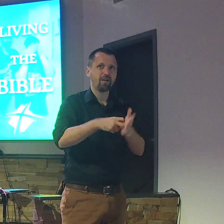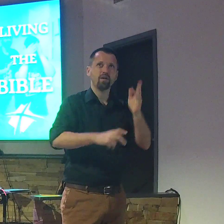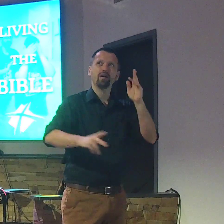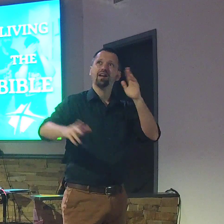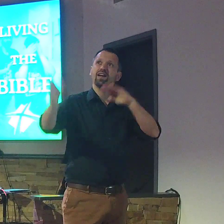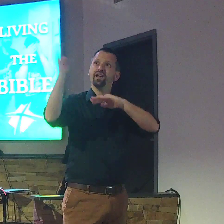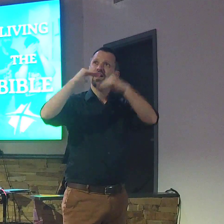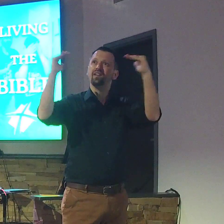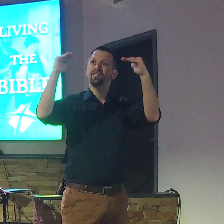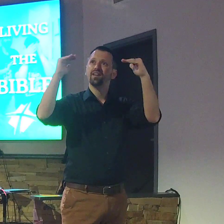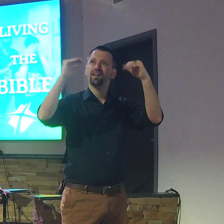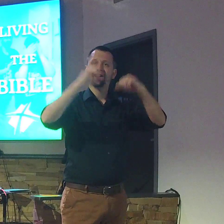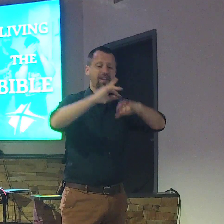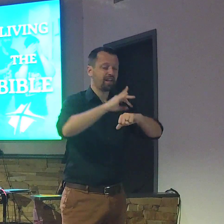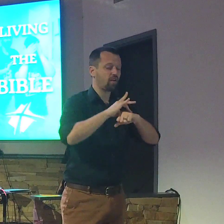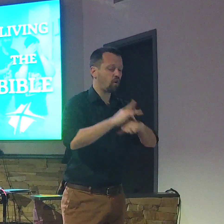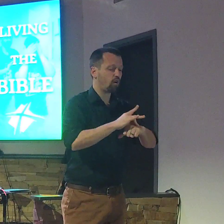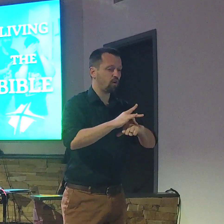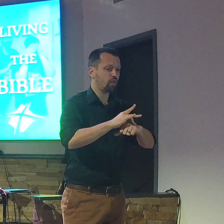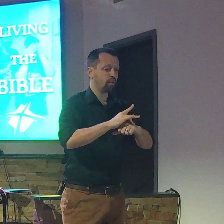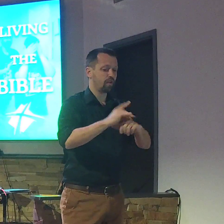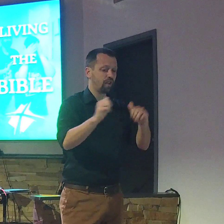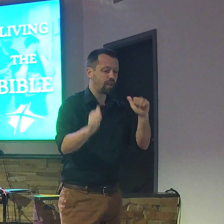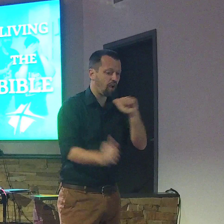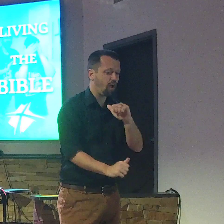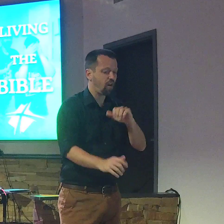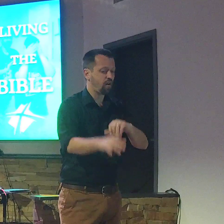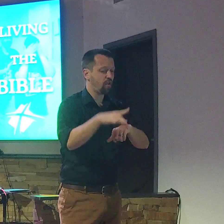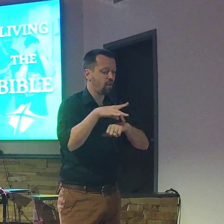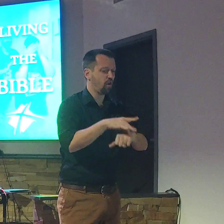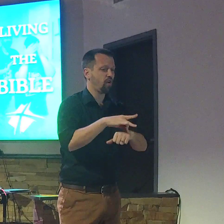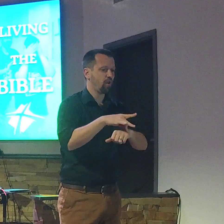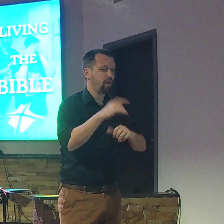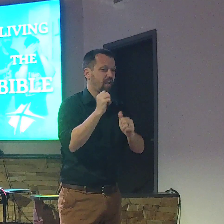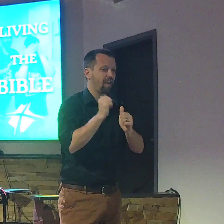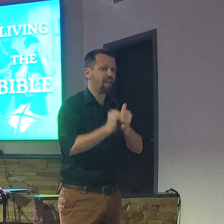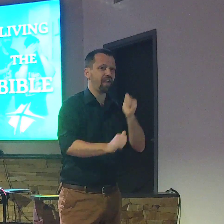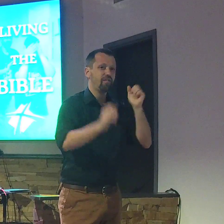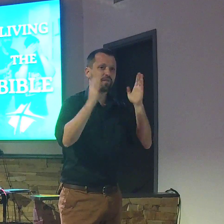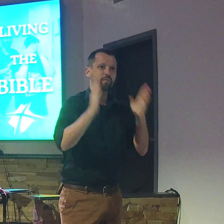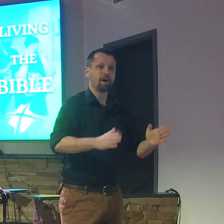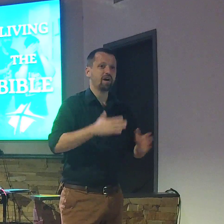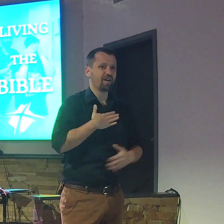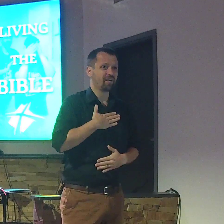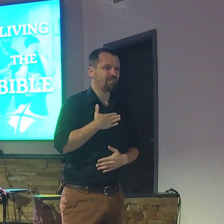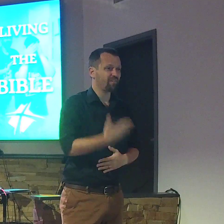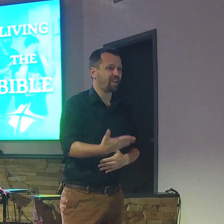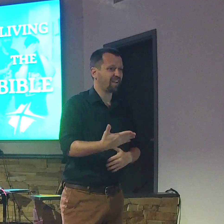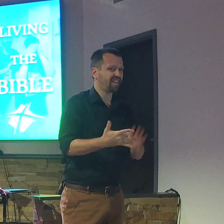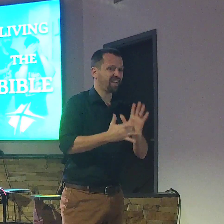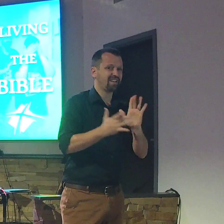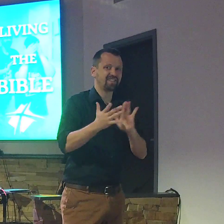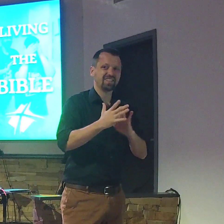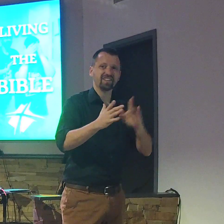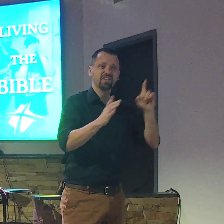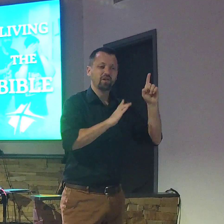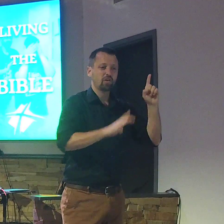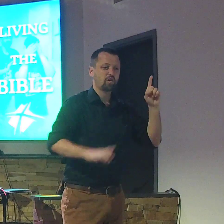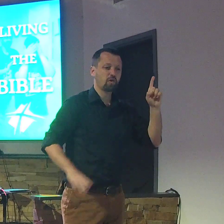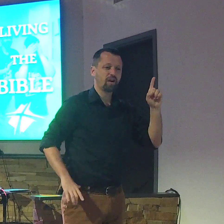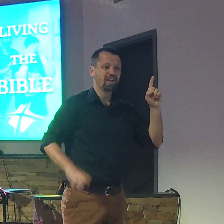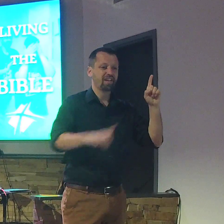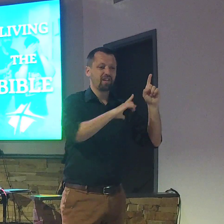heaven, those on earth, those under the earth. And that every tongue should confess that Jesus Christ